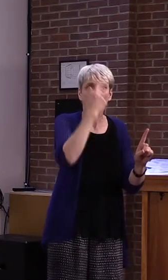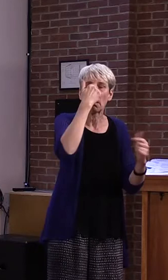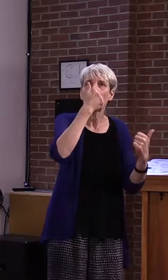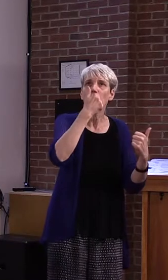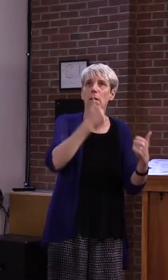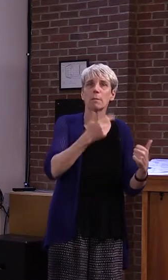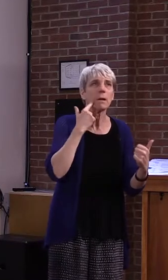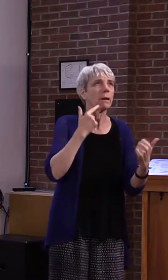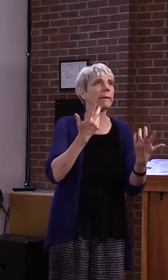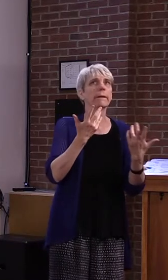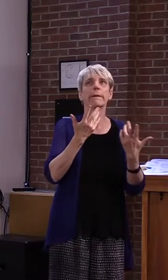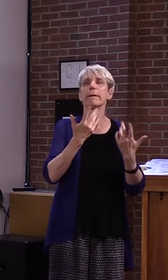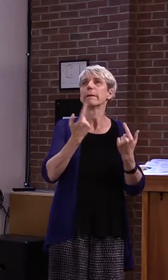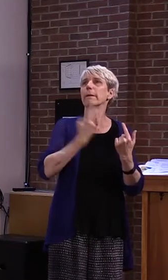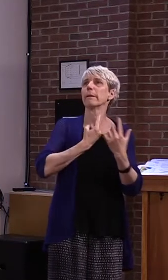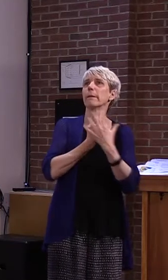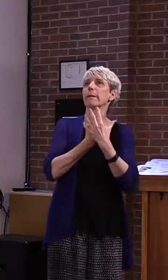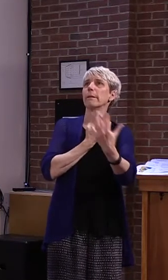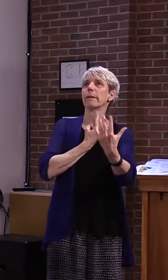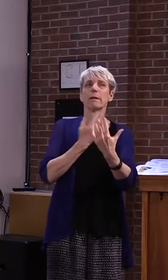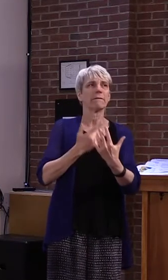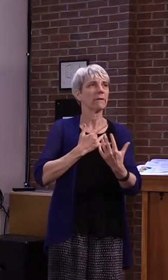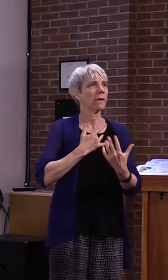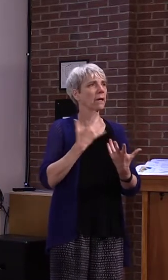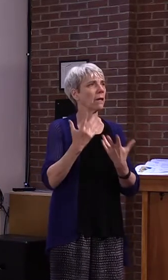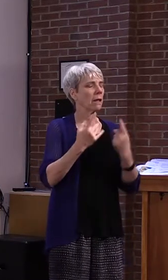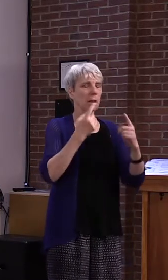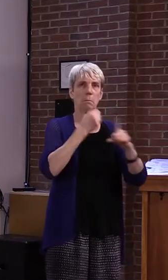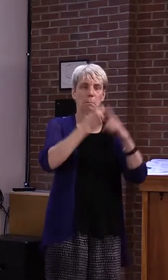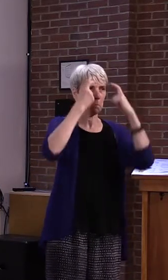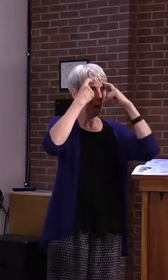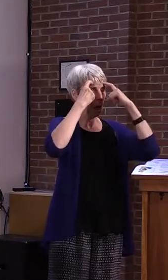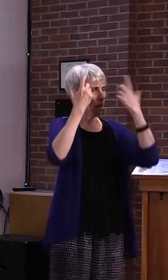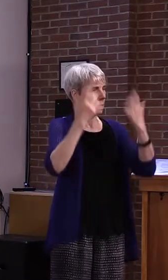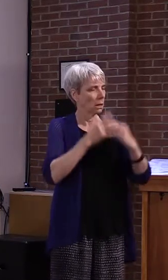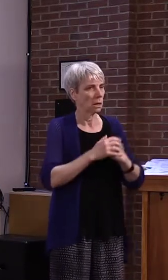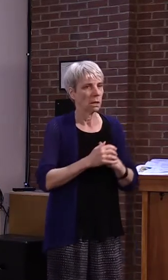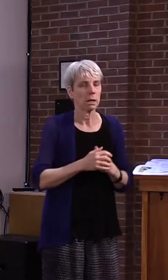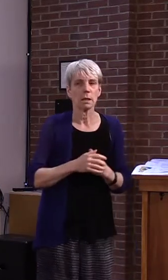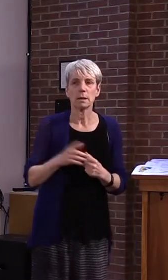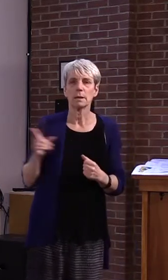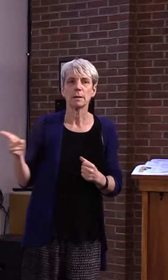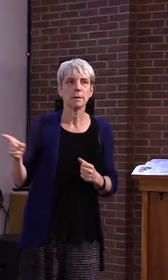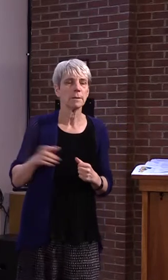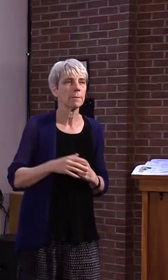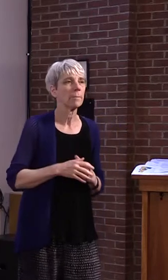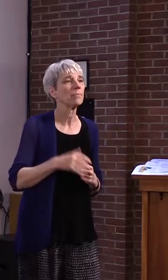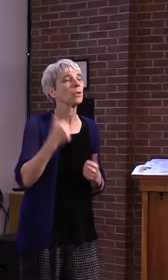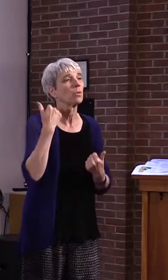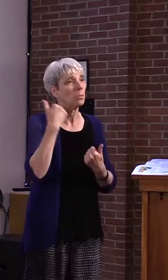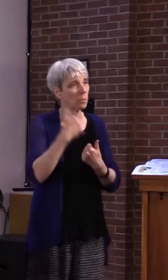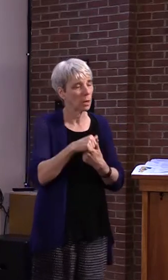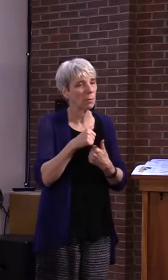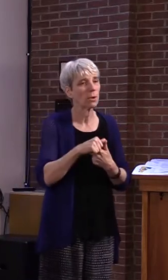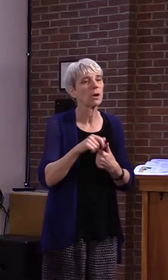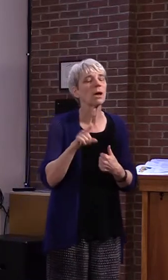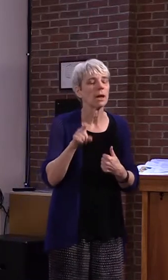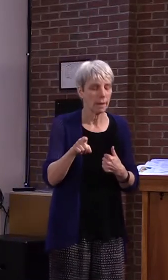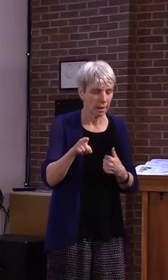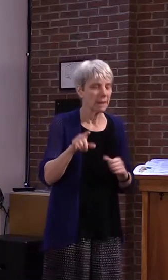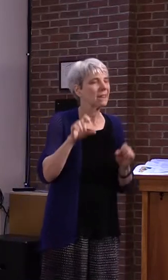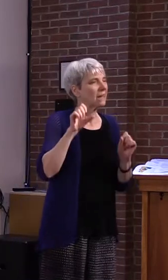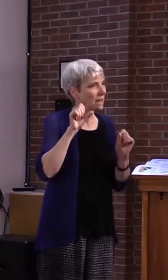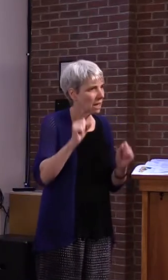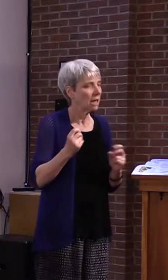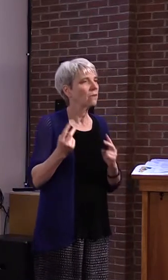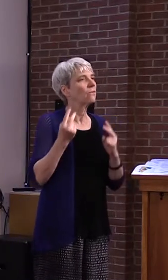feeling good about the idea of how long this is taking to come up with. Just remember, Kat, they can visit their loved ones, and I would urge them